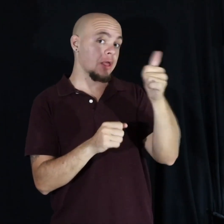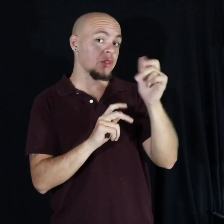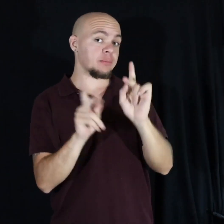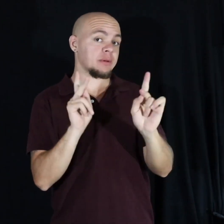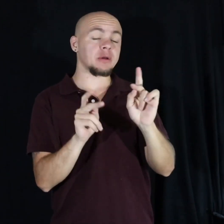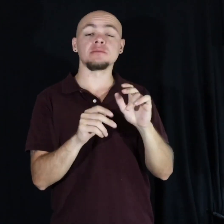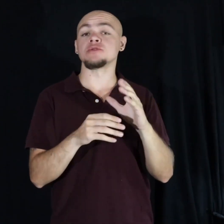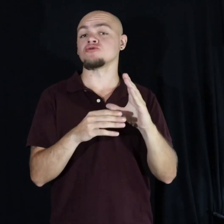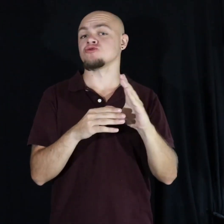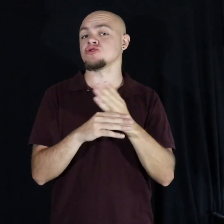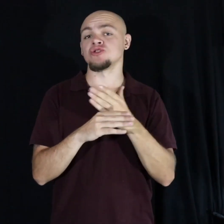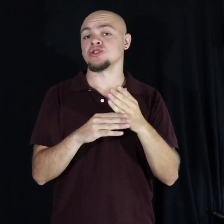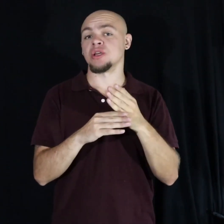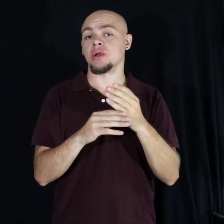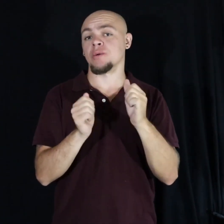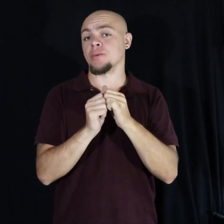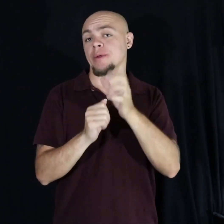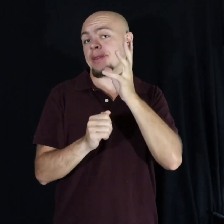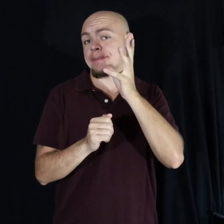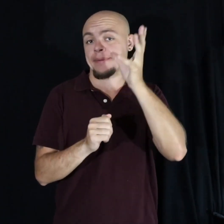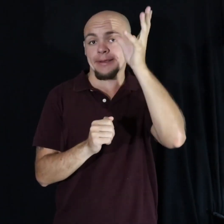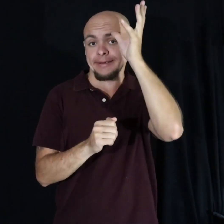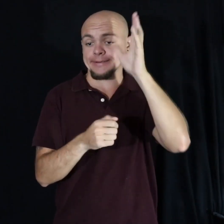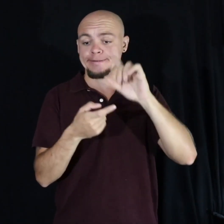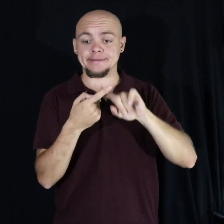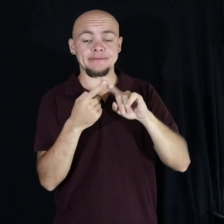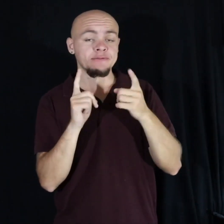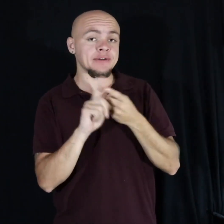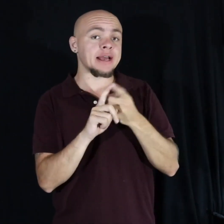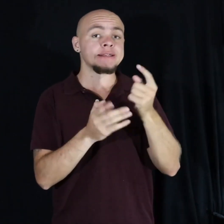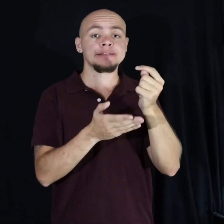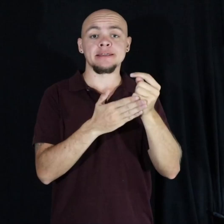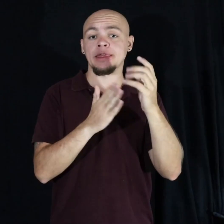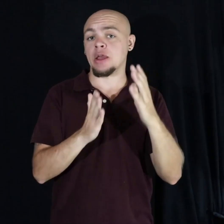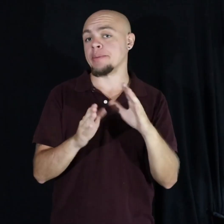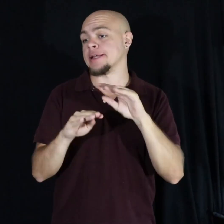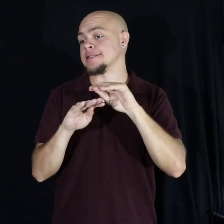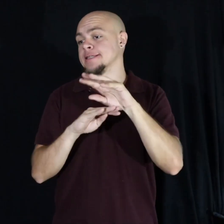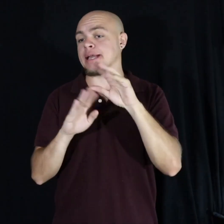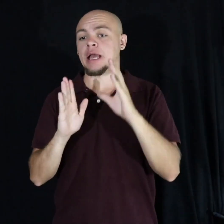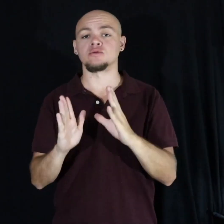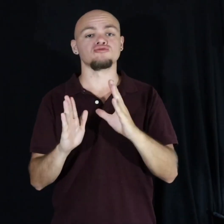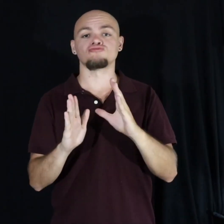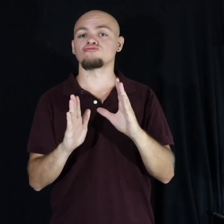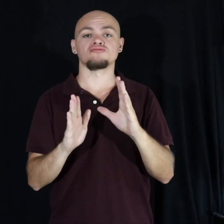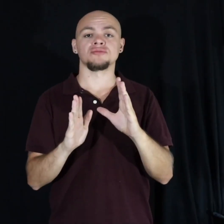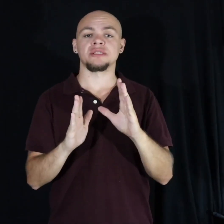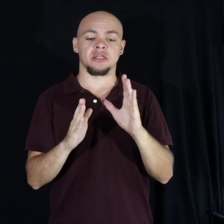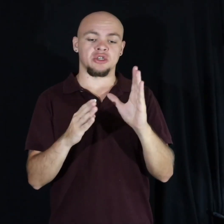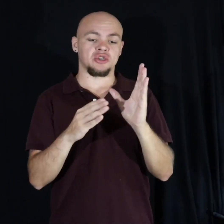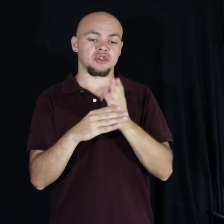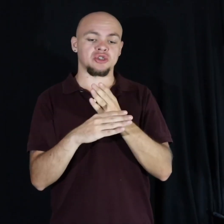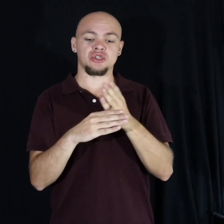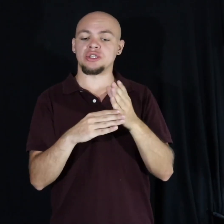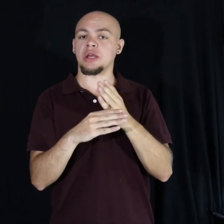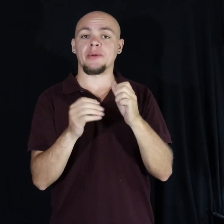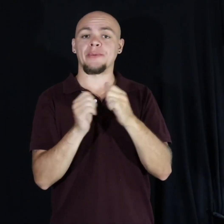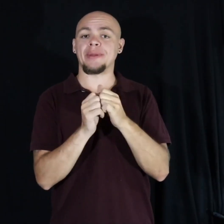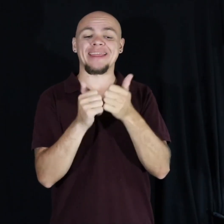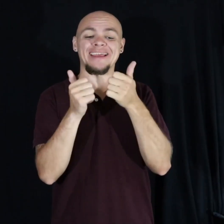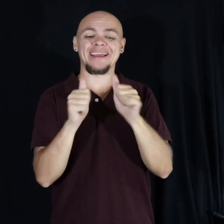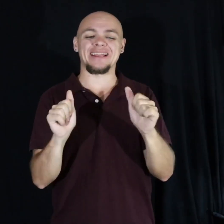weren't sharing these things with their parents, friends, therapists, or counselors. They weren't sharing these things with